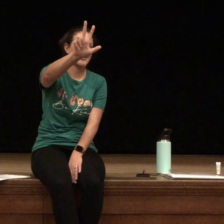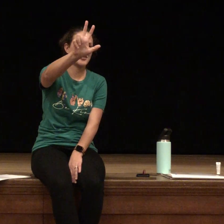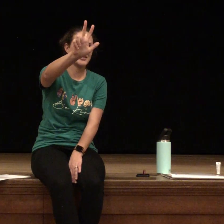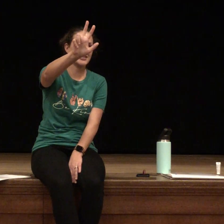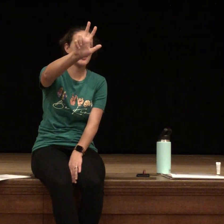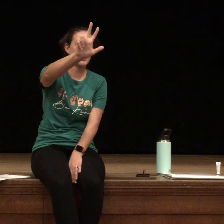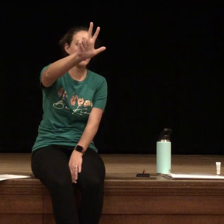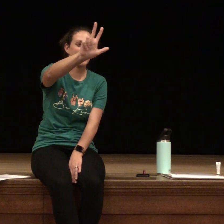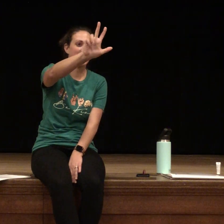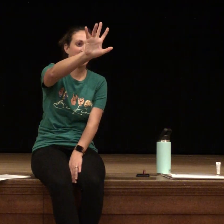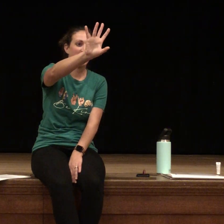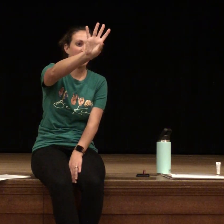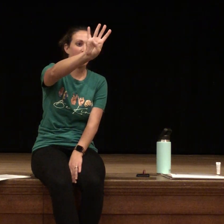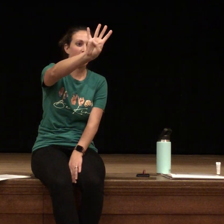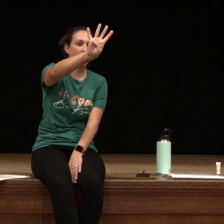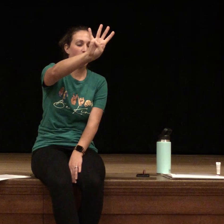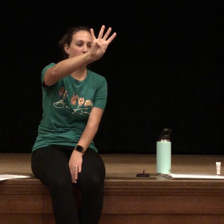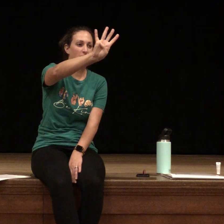So this is 3, 4,